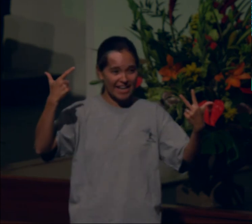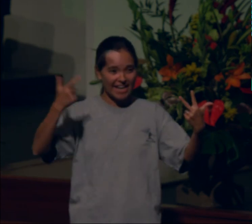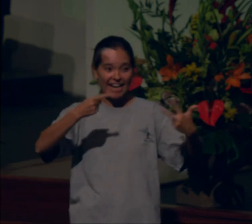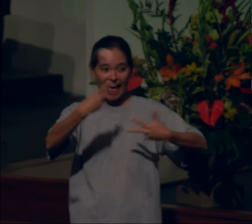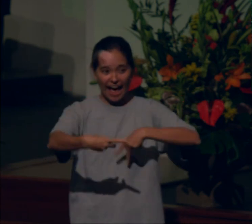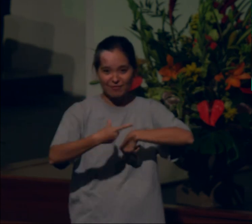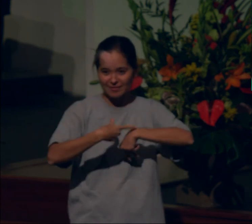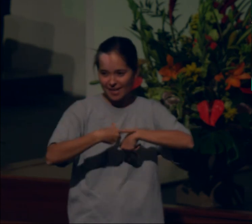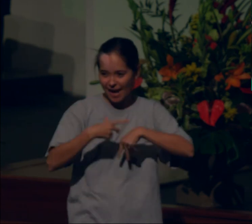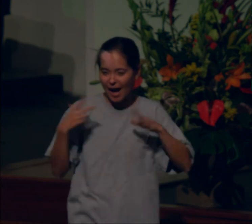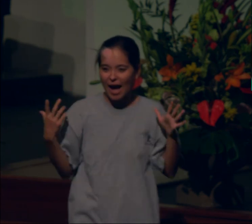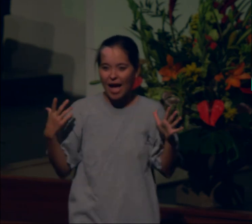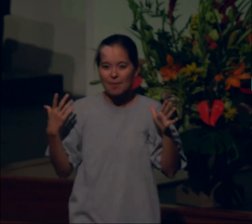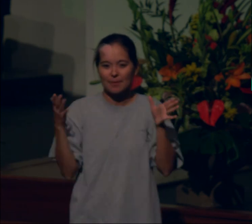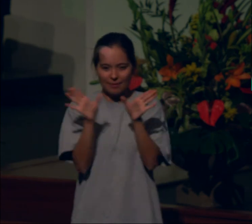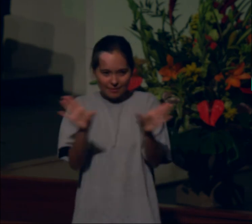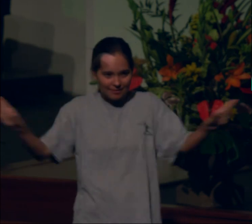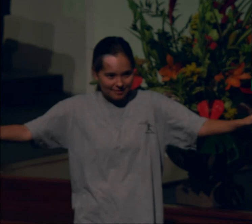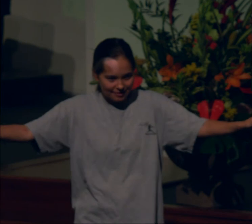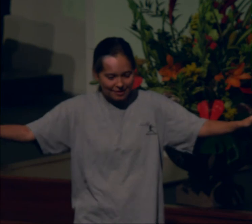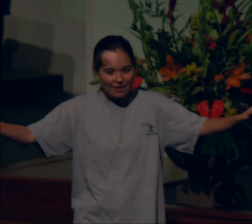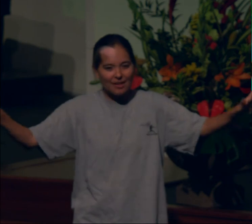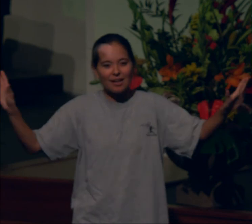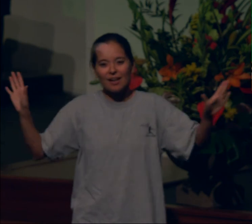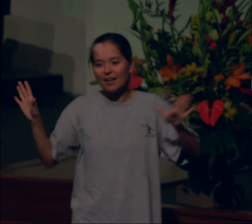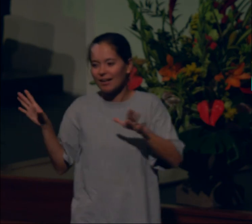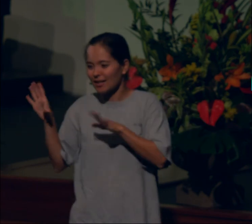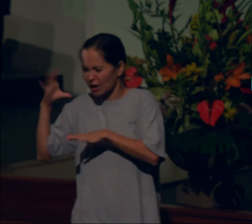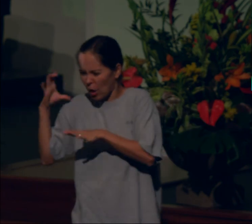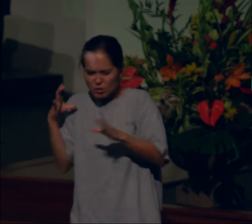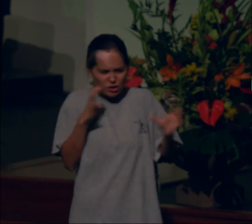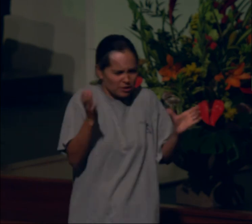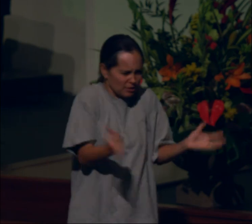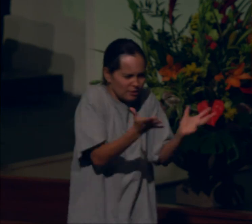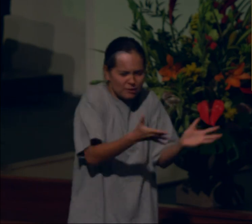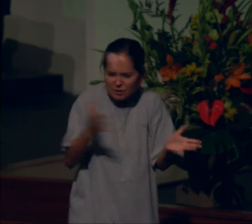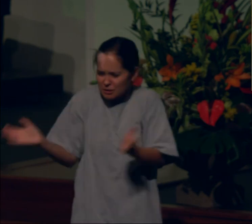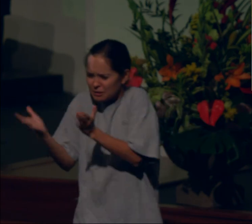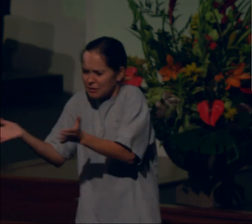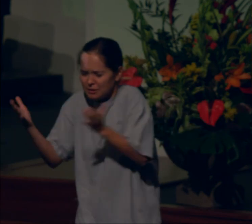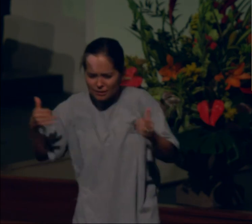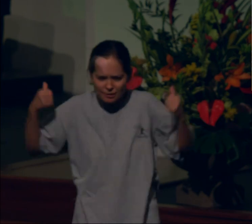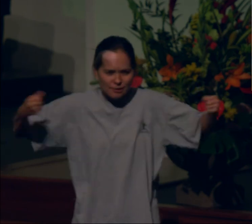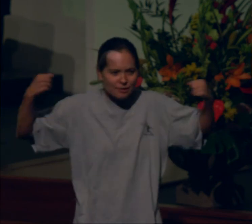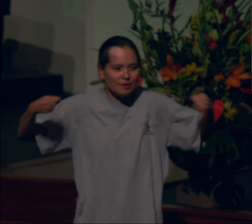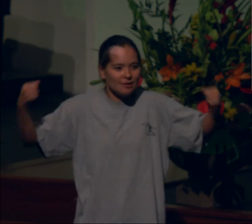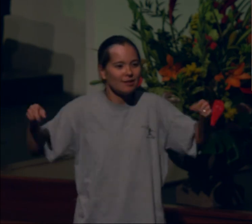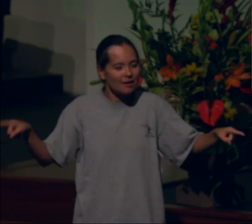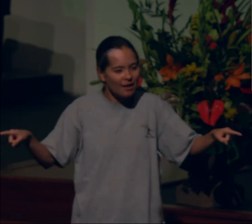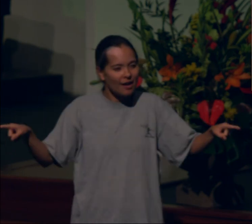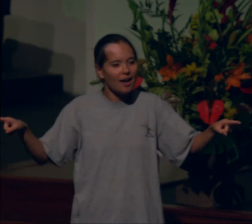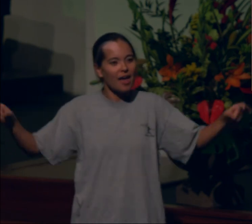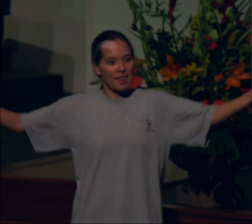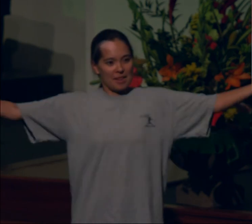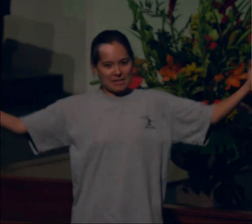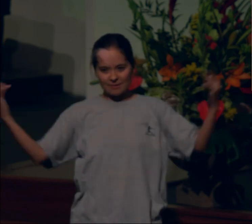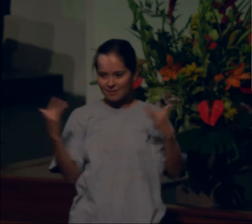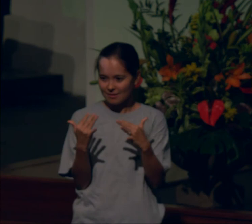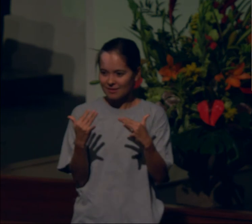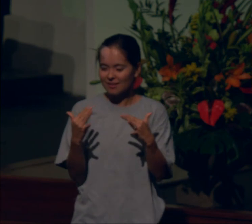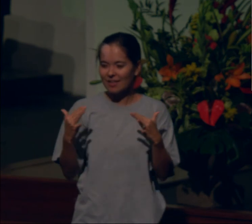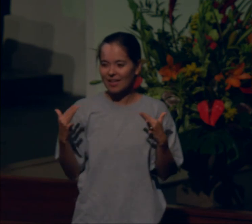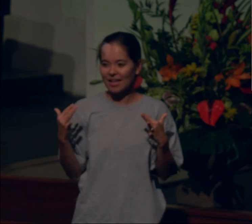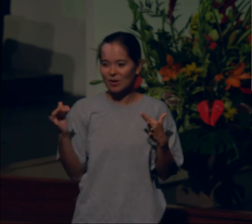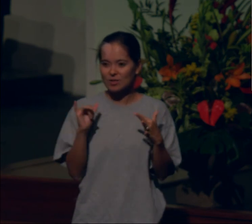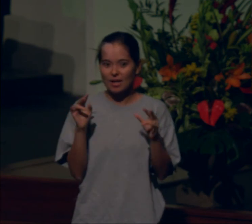halftime, and they scatter to their locker rooms, and they hear their speeches like we saw a little while ago, and then they flood back out on the field, and people's